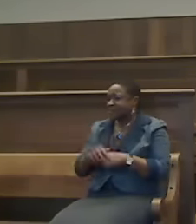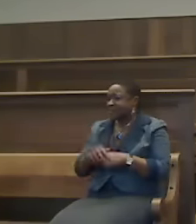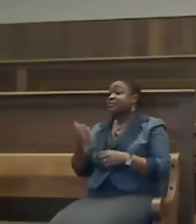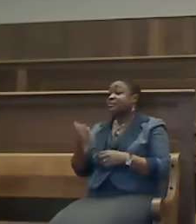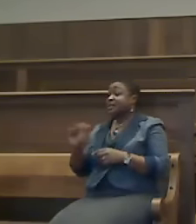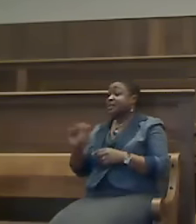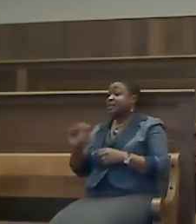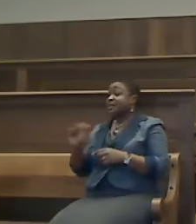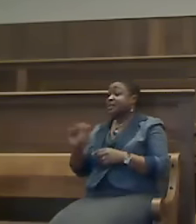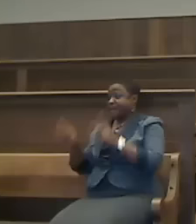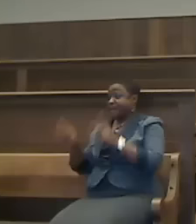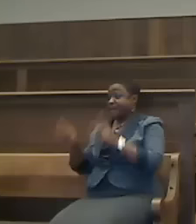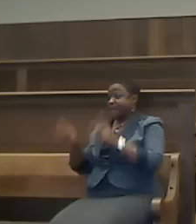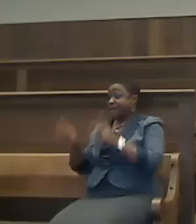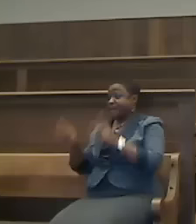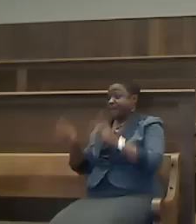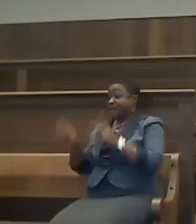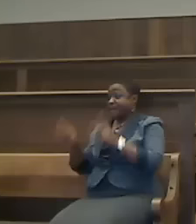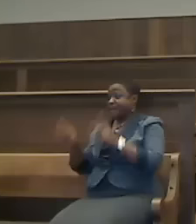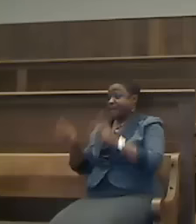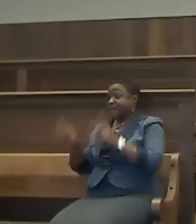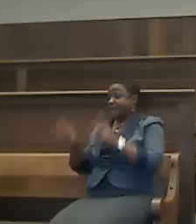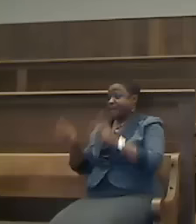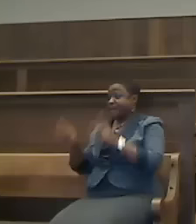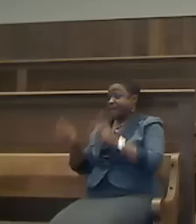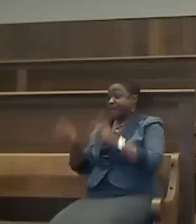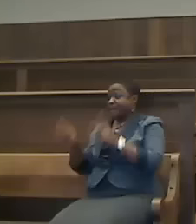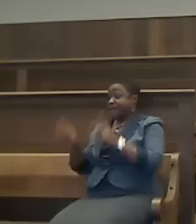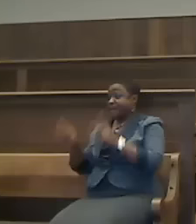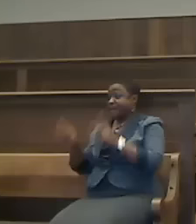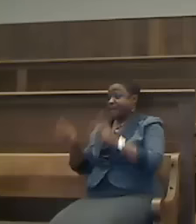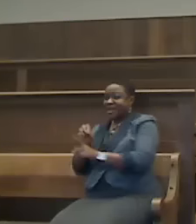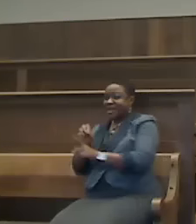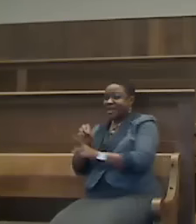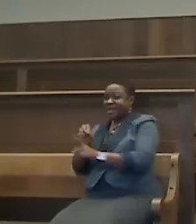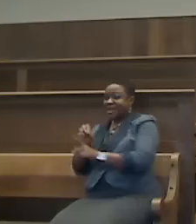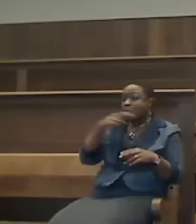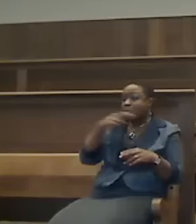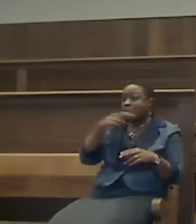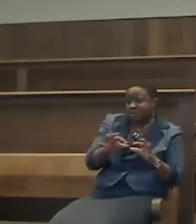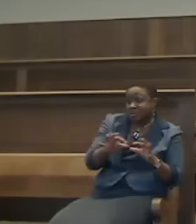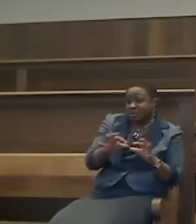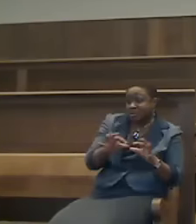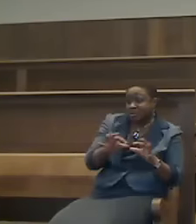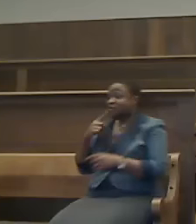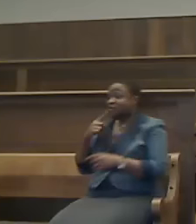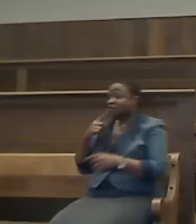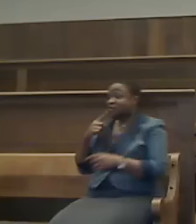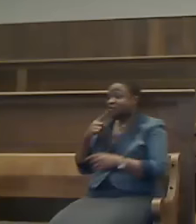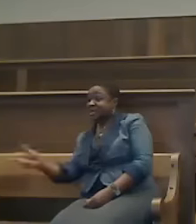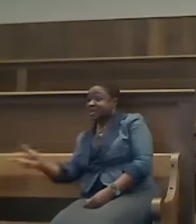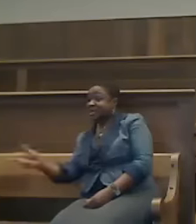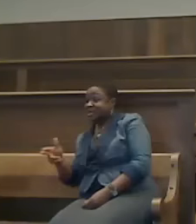is the spray form. This is not the Bt in the corn. This is the spray form. Exposed to the spray, developed